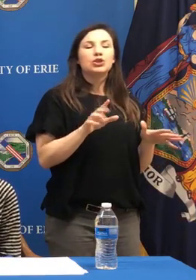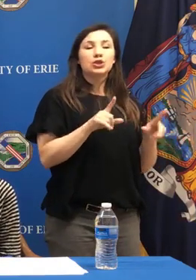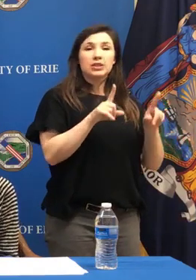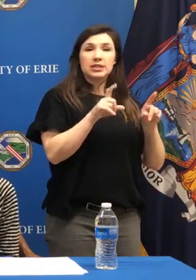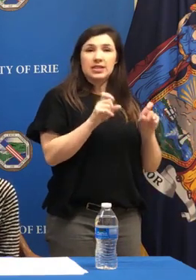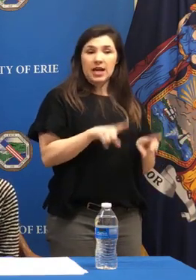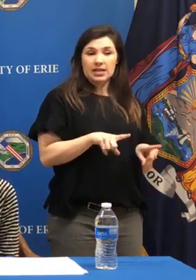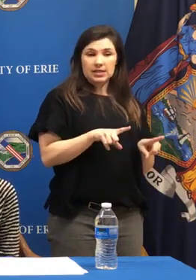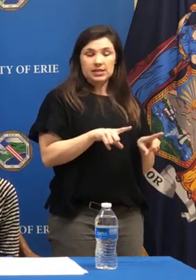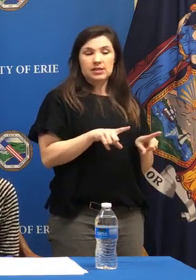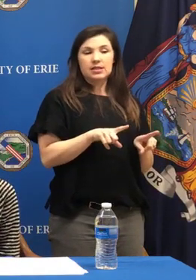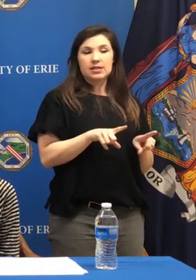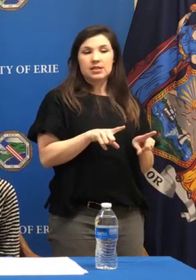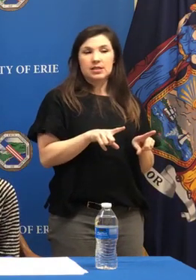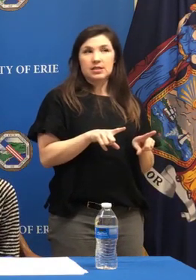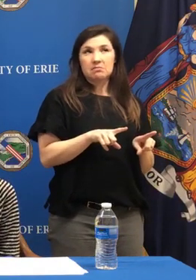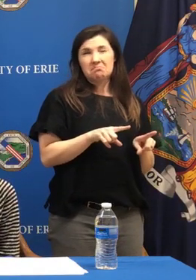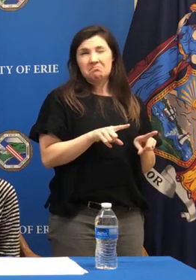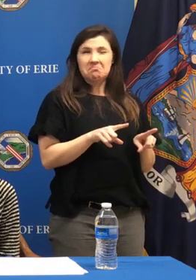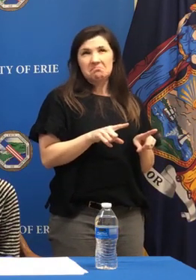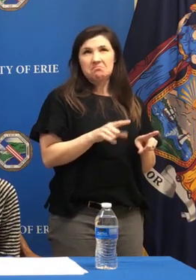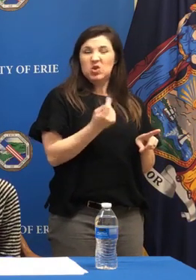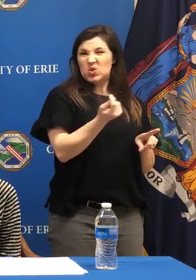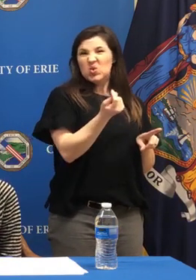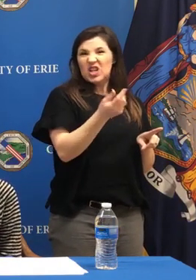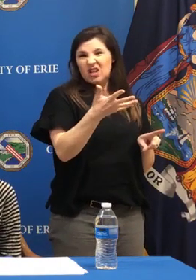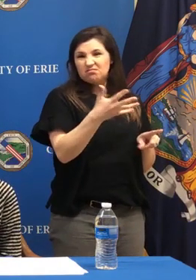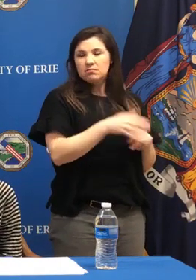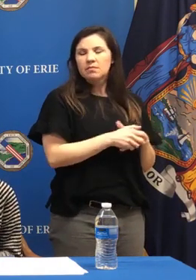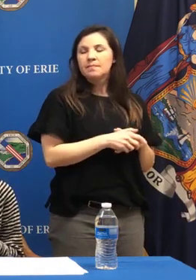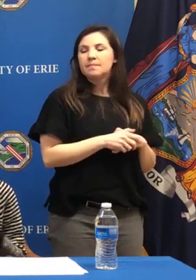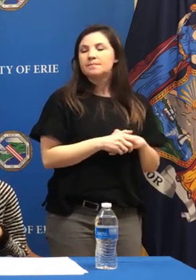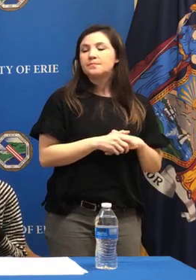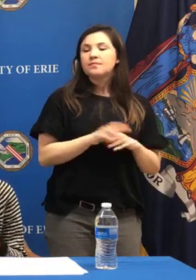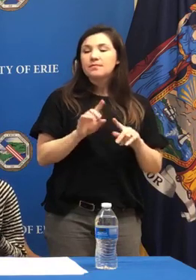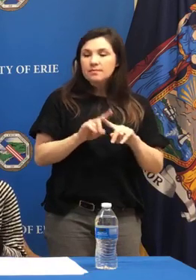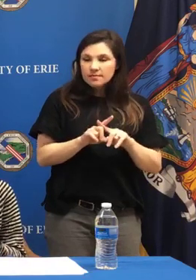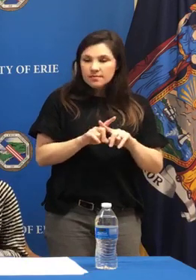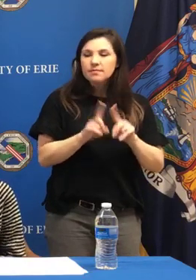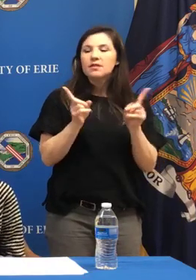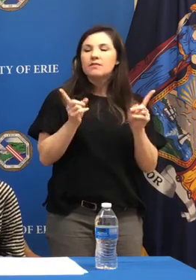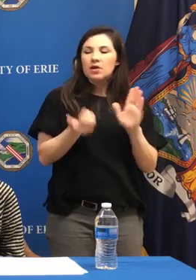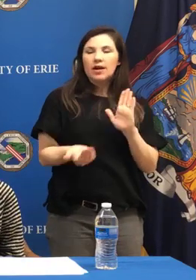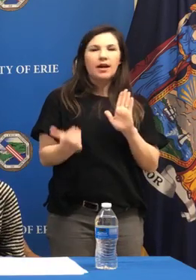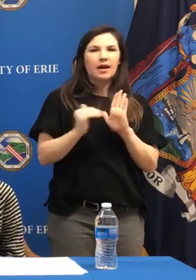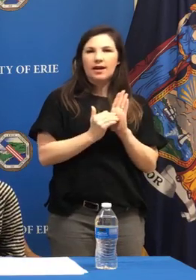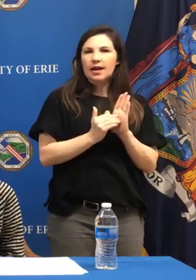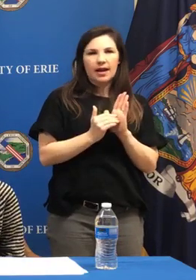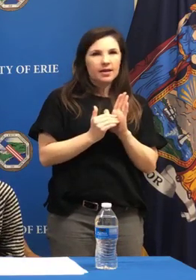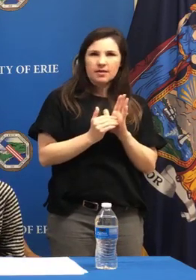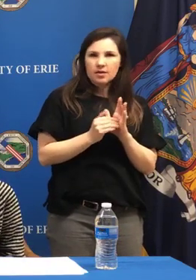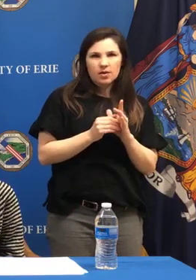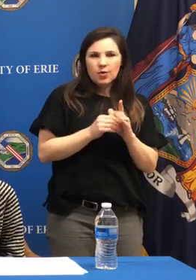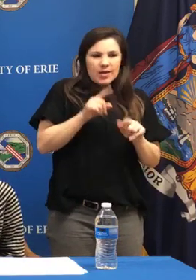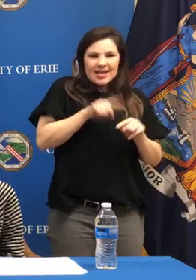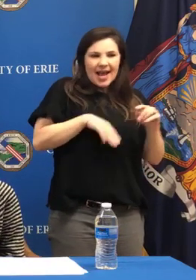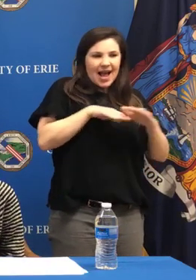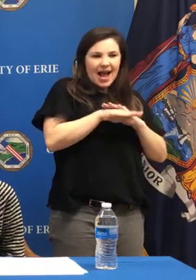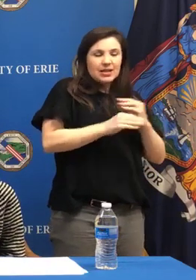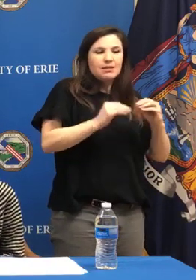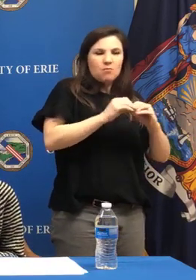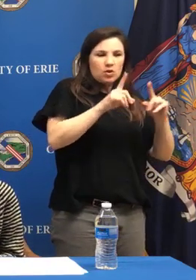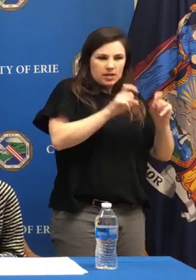on the specimens we have sometime Tuesday. However, again, we don't have access to more testing.